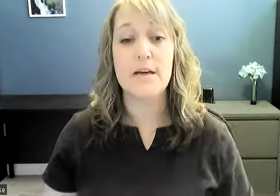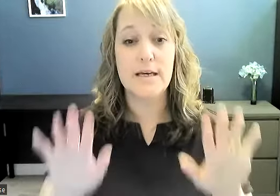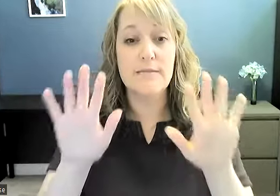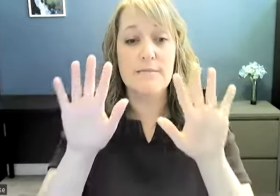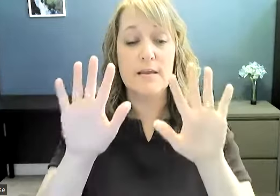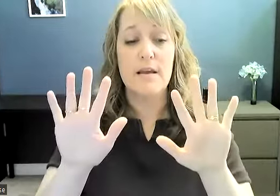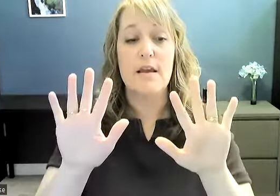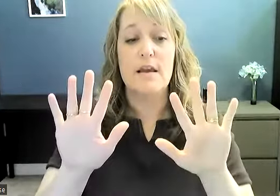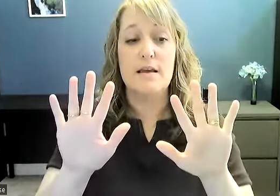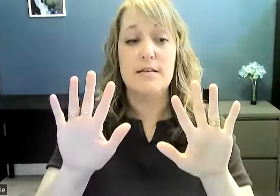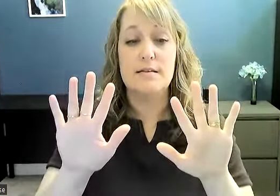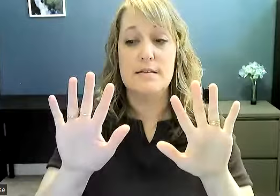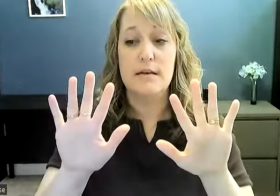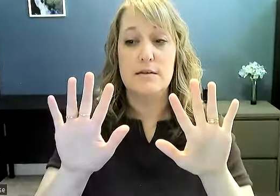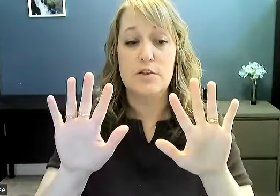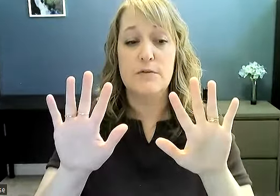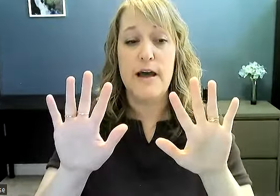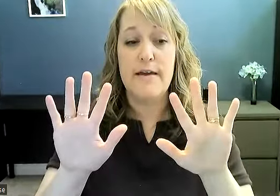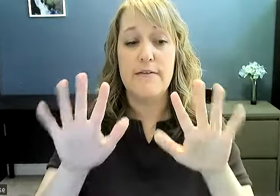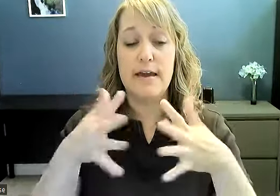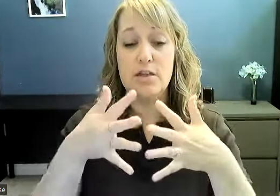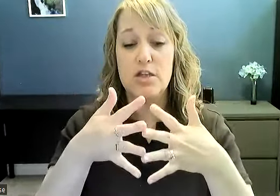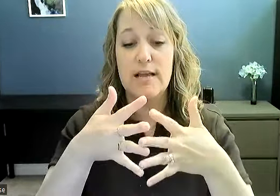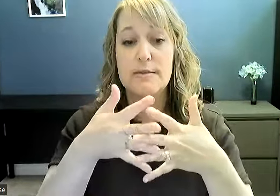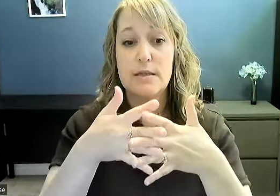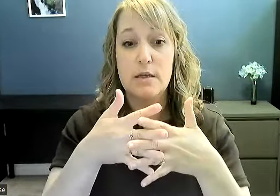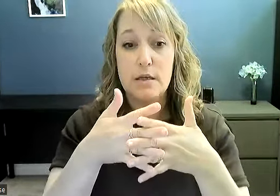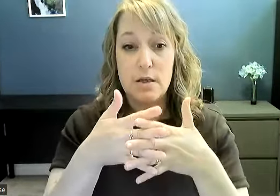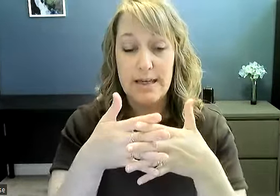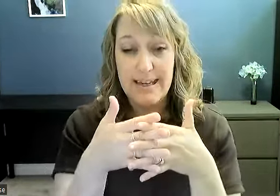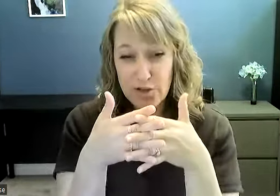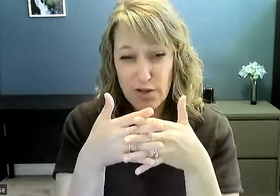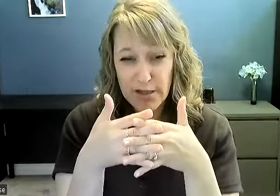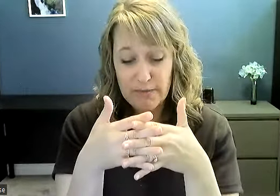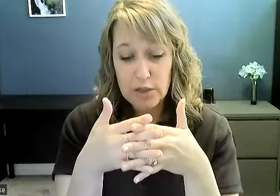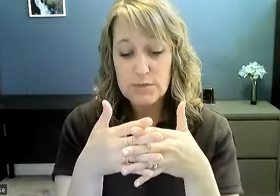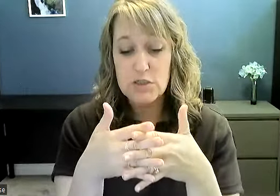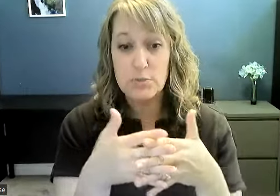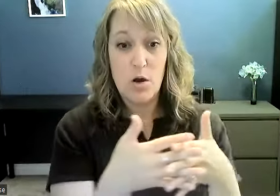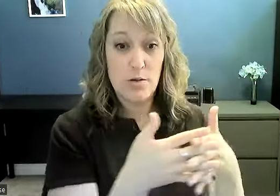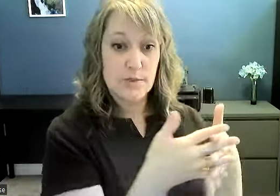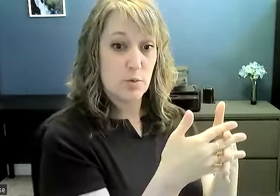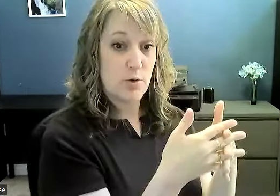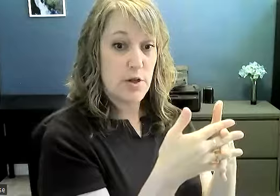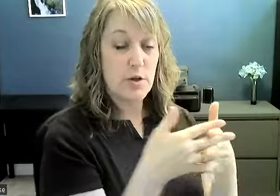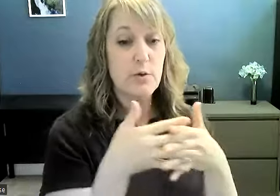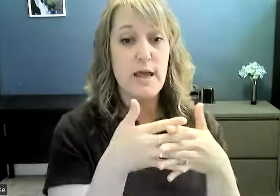America is 2 5 hand shapes. Interlock your fingers, put your palms toward you, and then